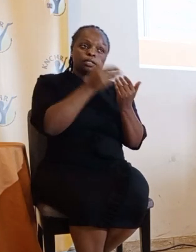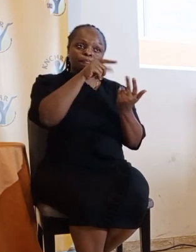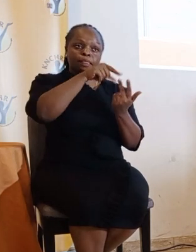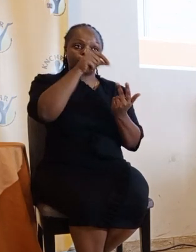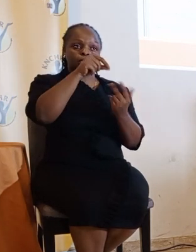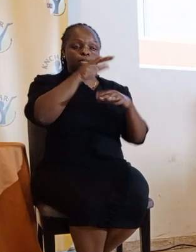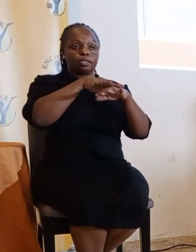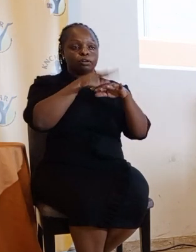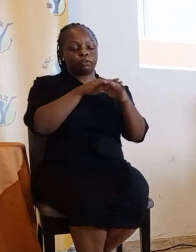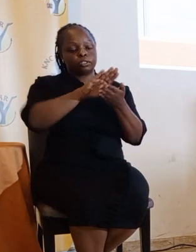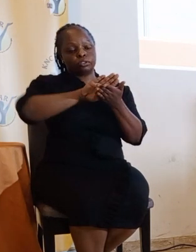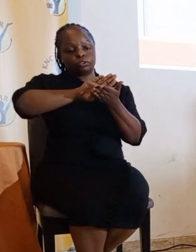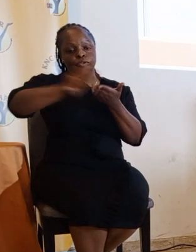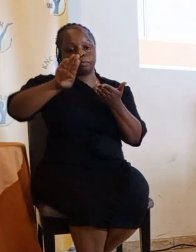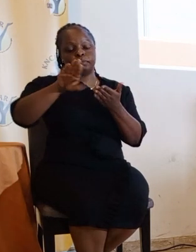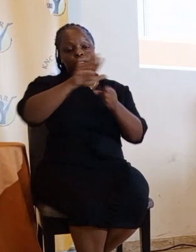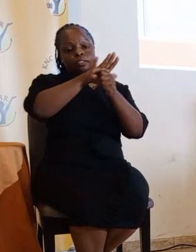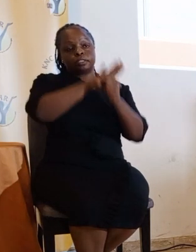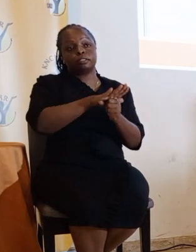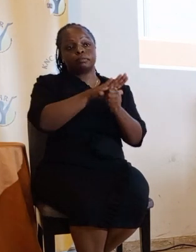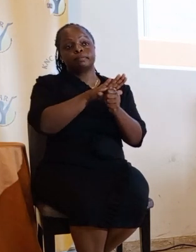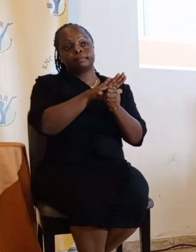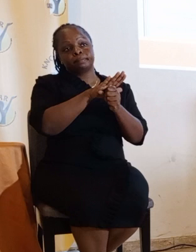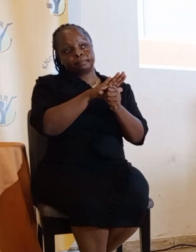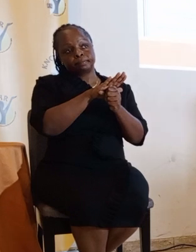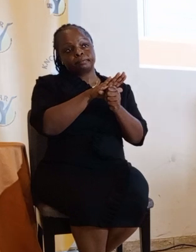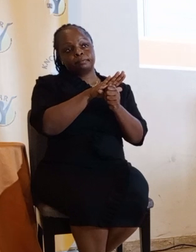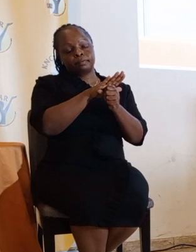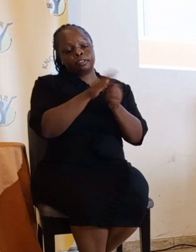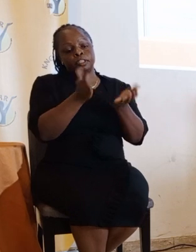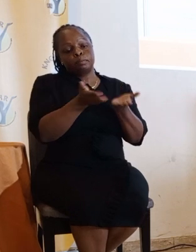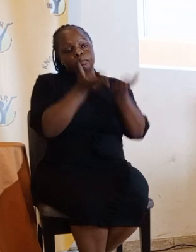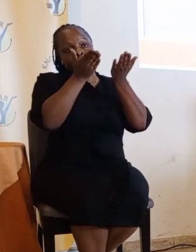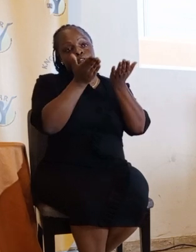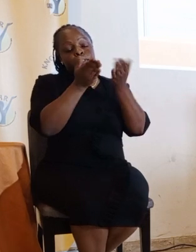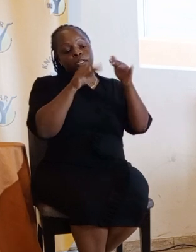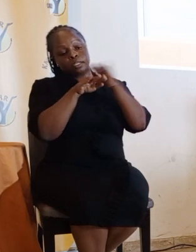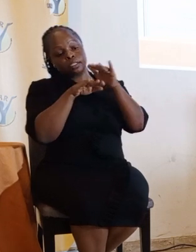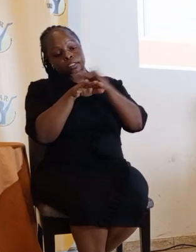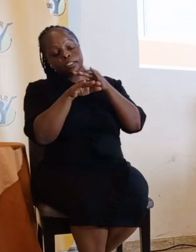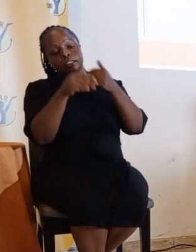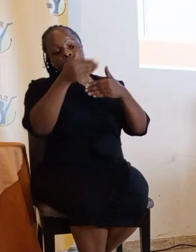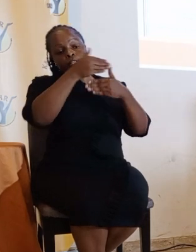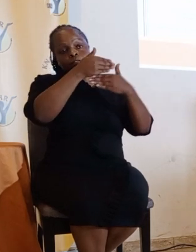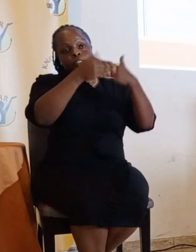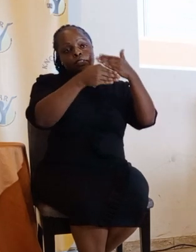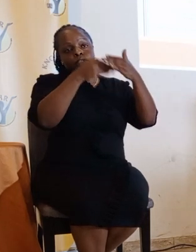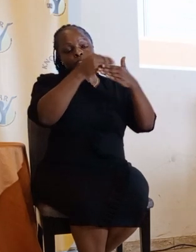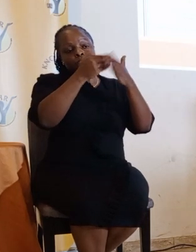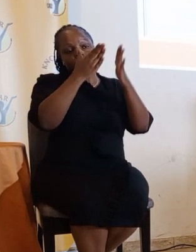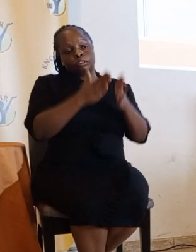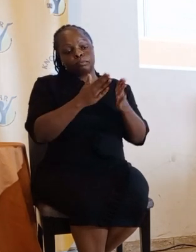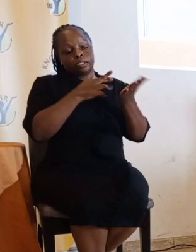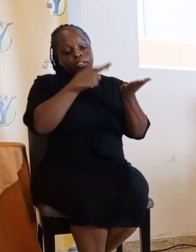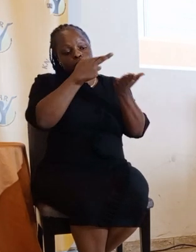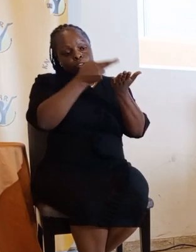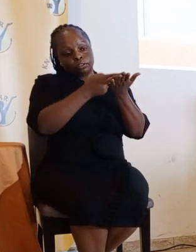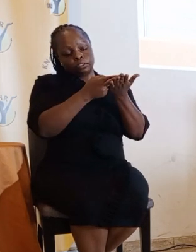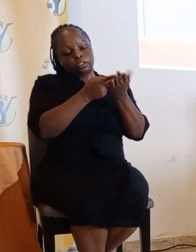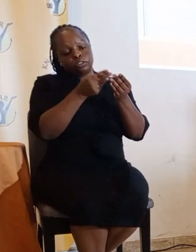especially on eliminating stigma, improving access infrastructure, human